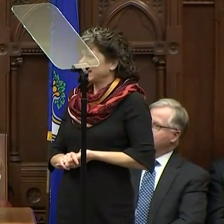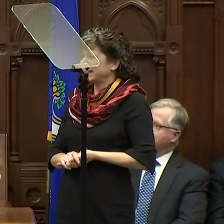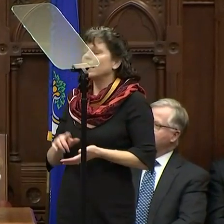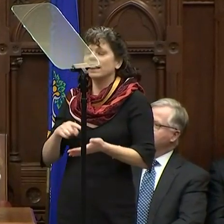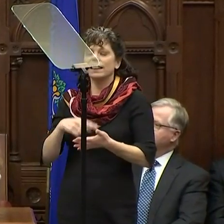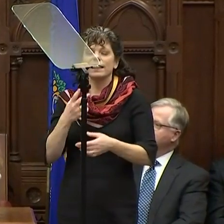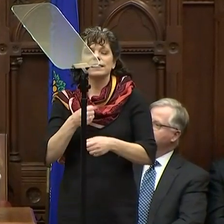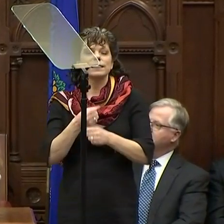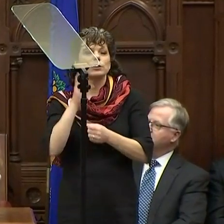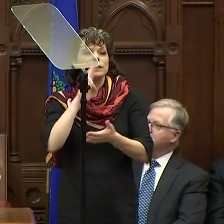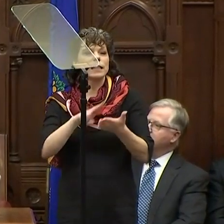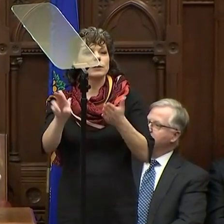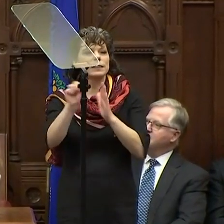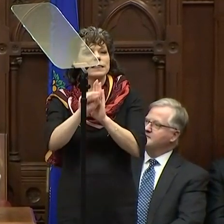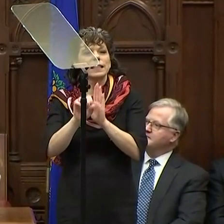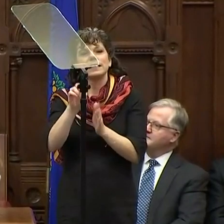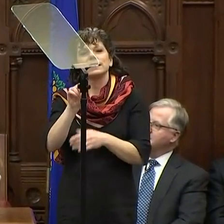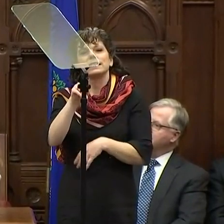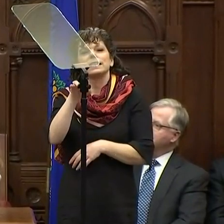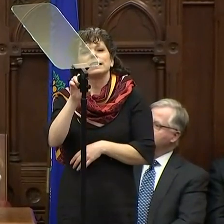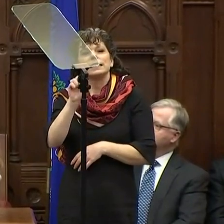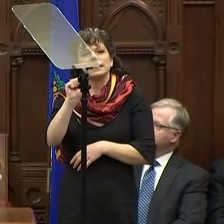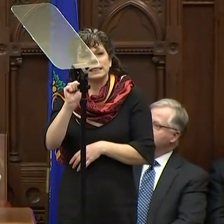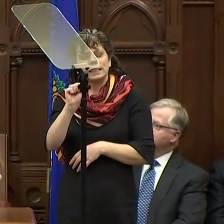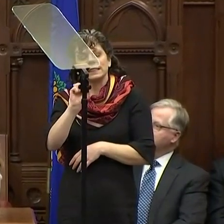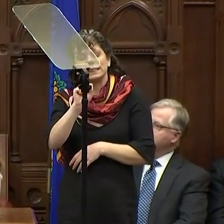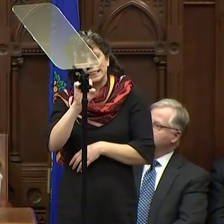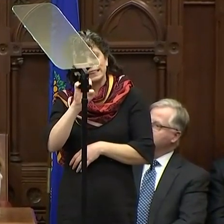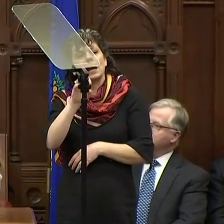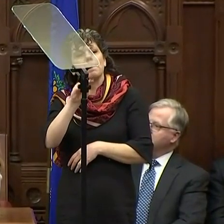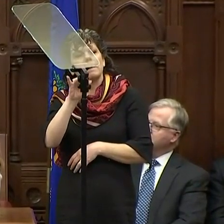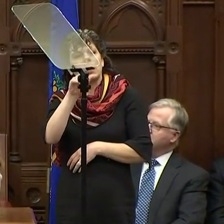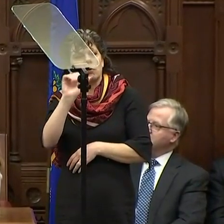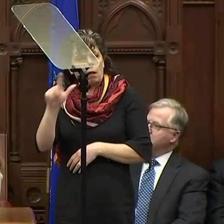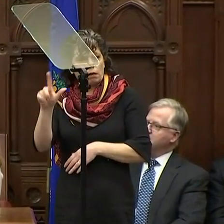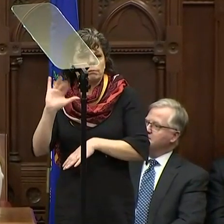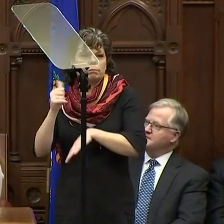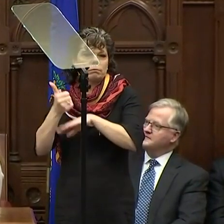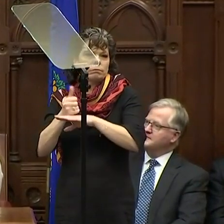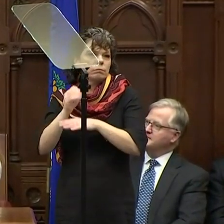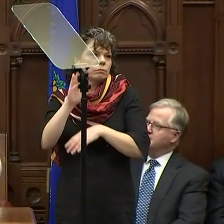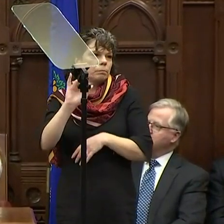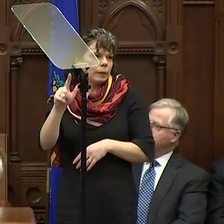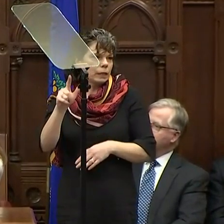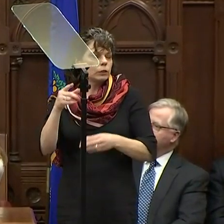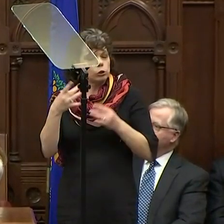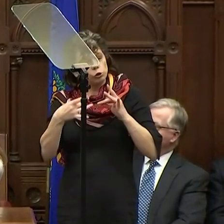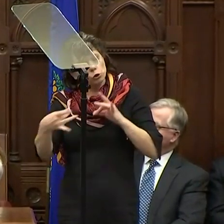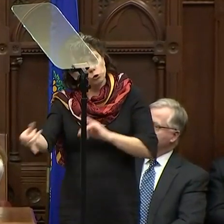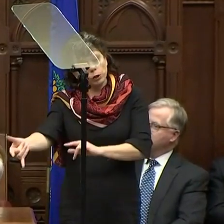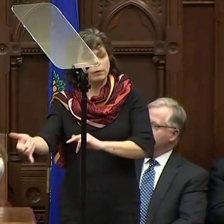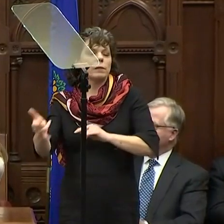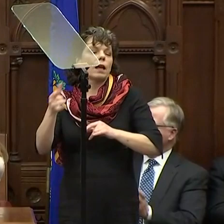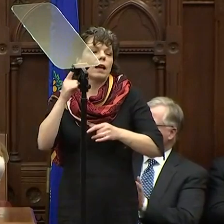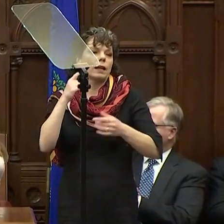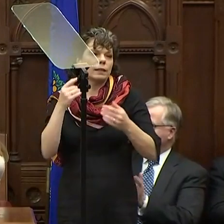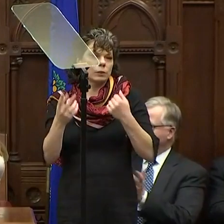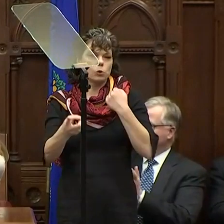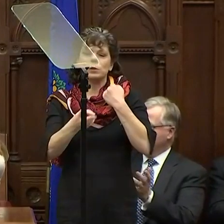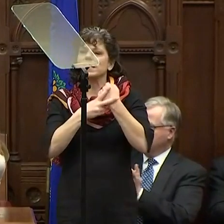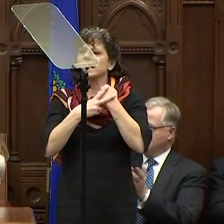This year, Secretary of State Denise Merrill is making a difference on that. She's put in place a bill to streamline automatic and same-day voter